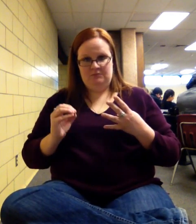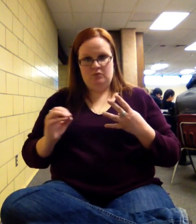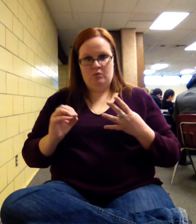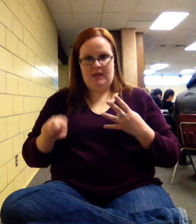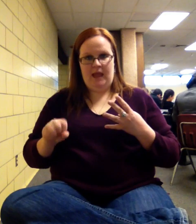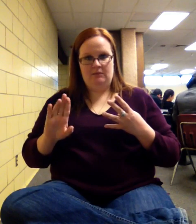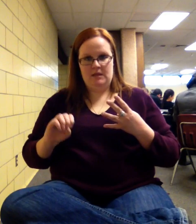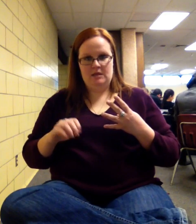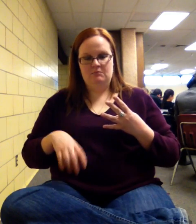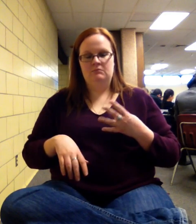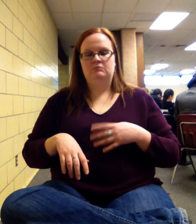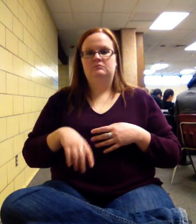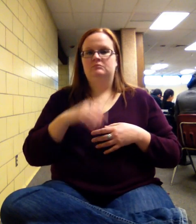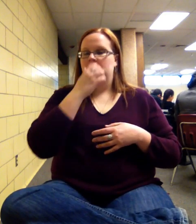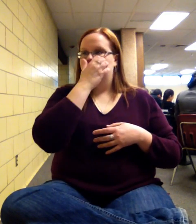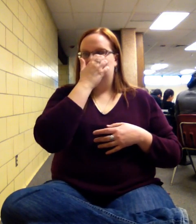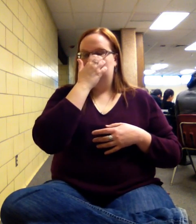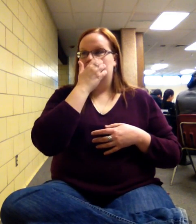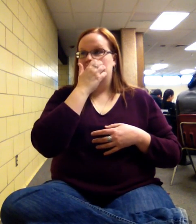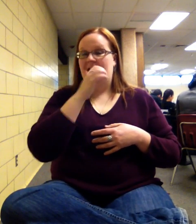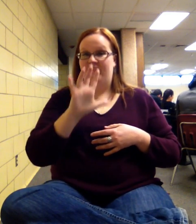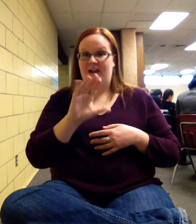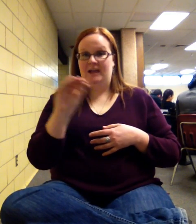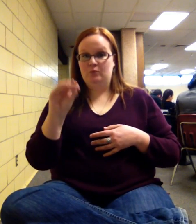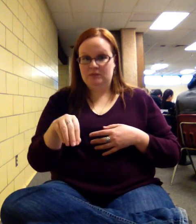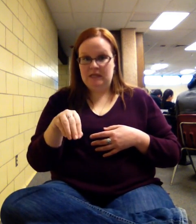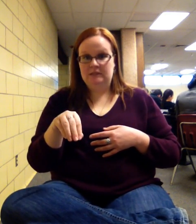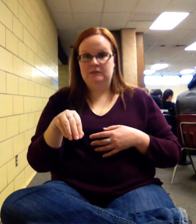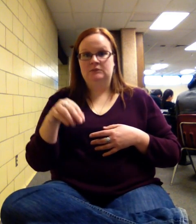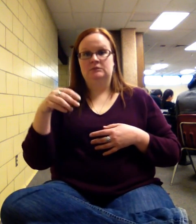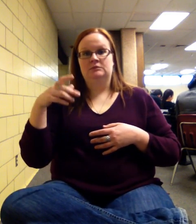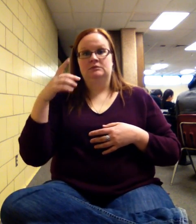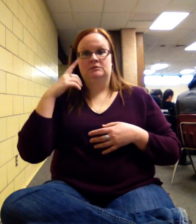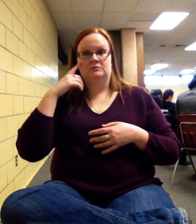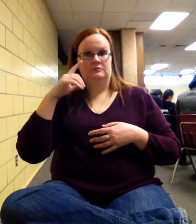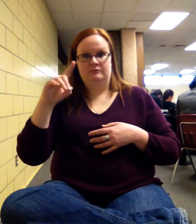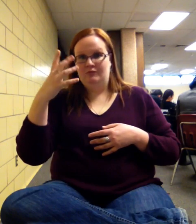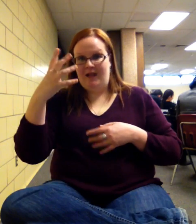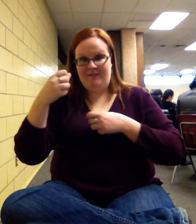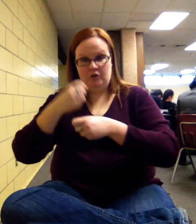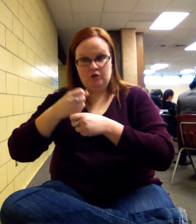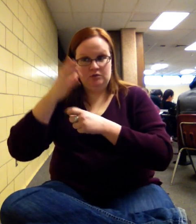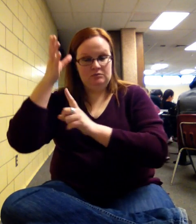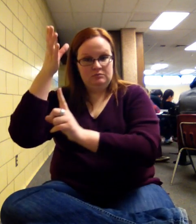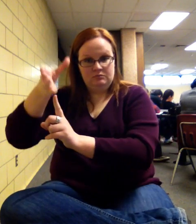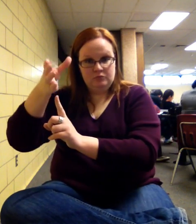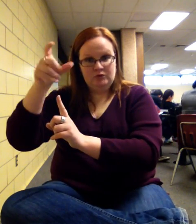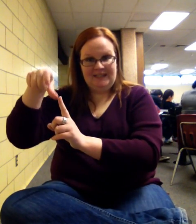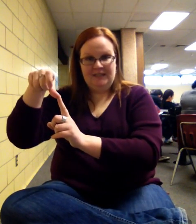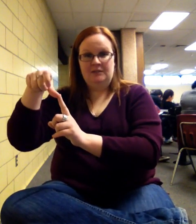now and I can earn 5%, how much do I need to invest today? Time period 0. So I'm going to go put some money in the bank today,